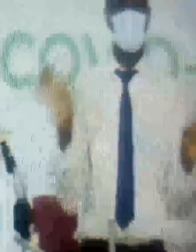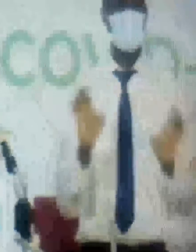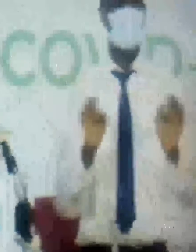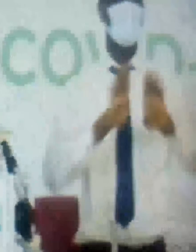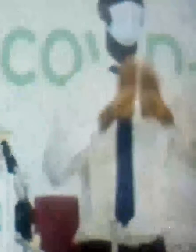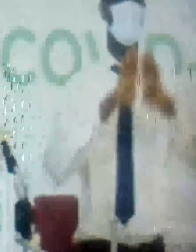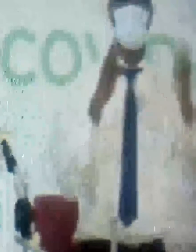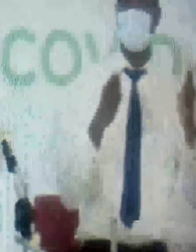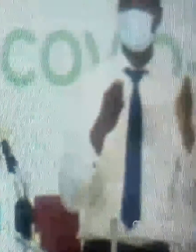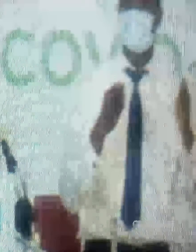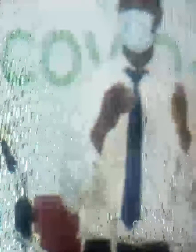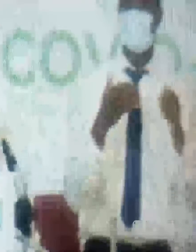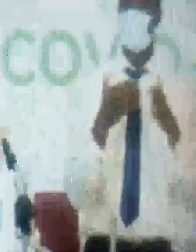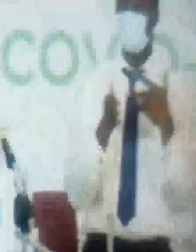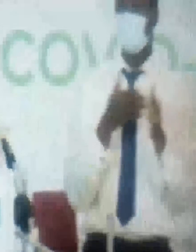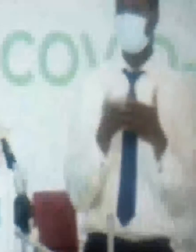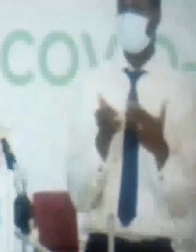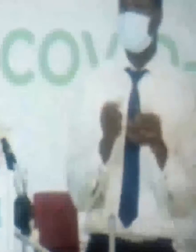where we have not